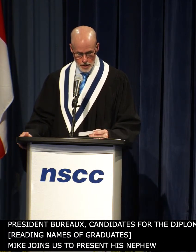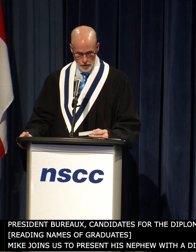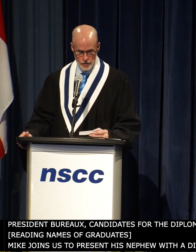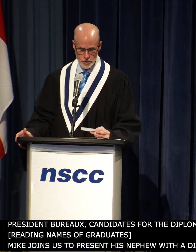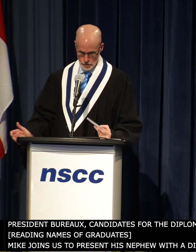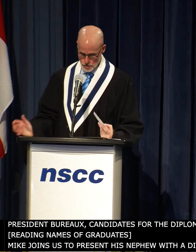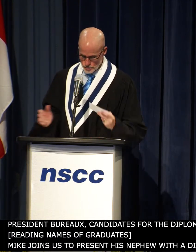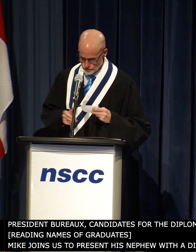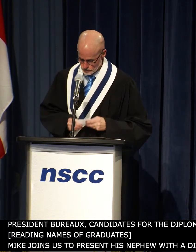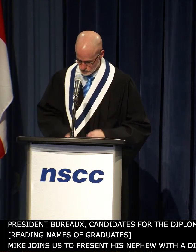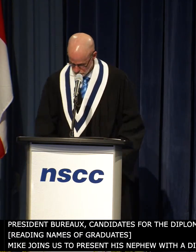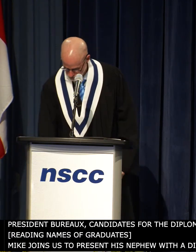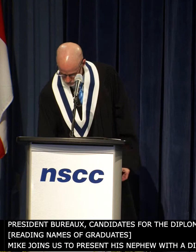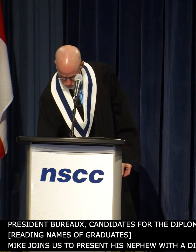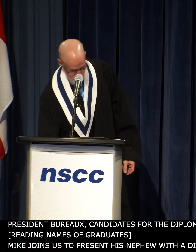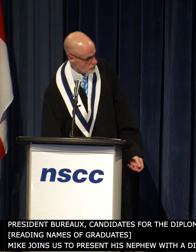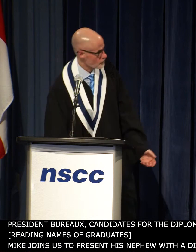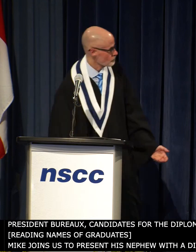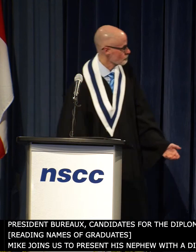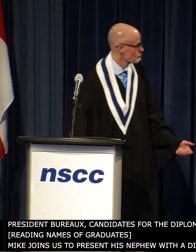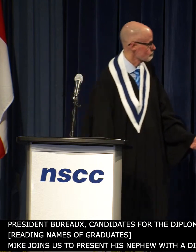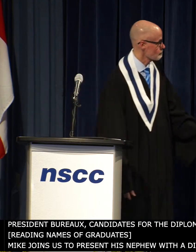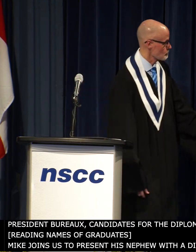Alexander Kafatos.